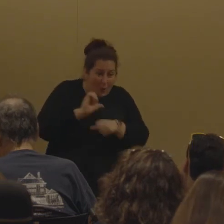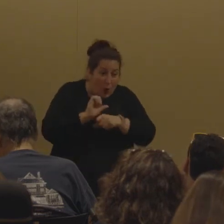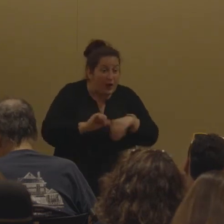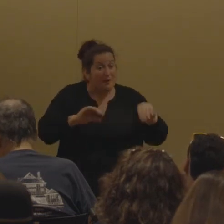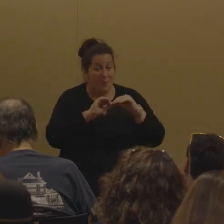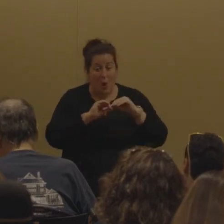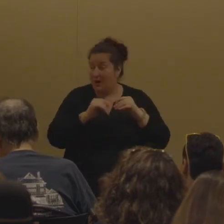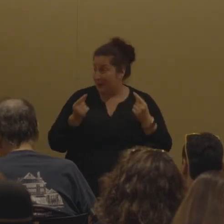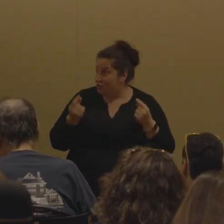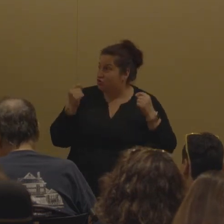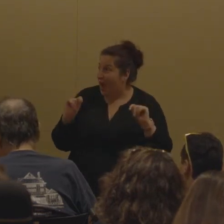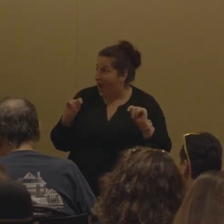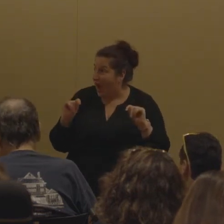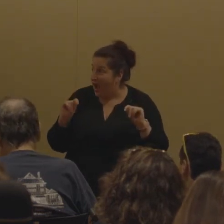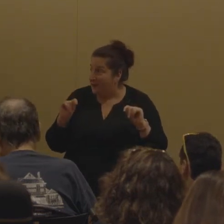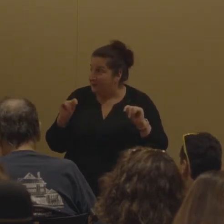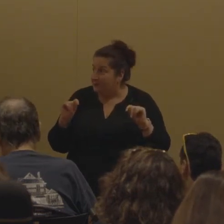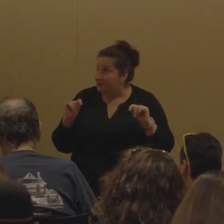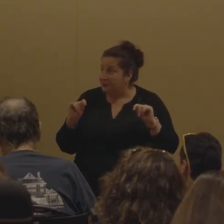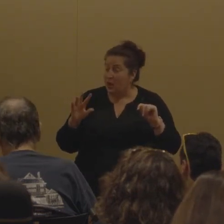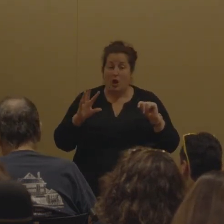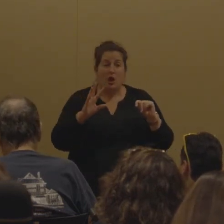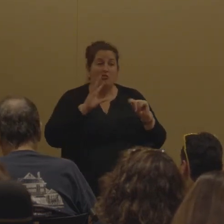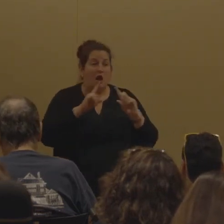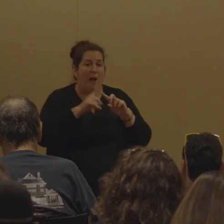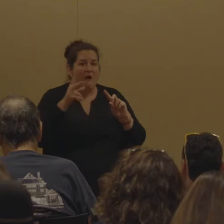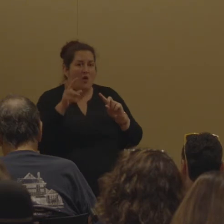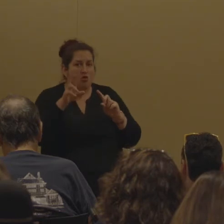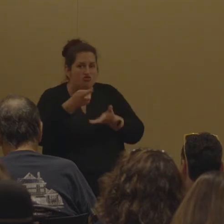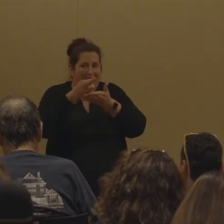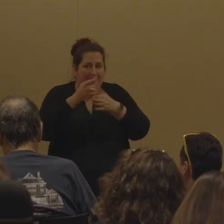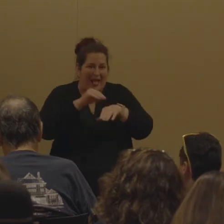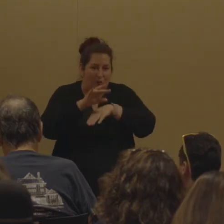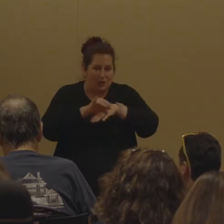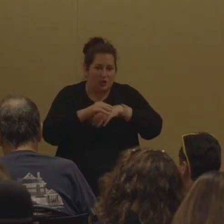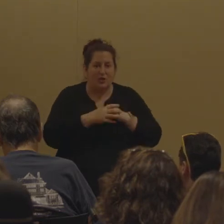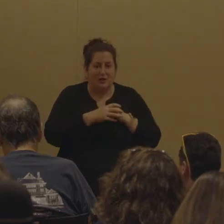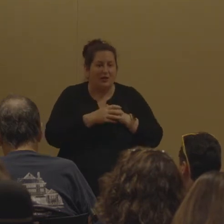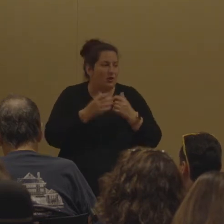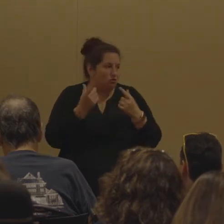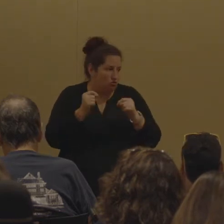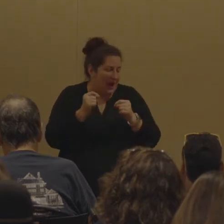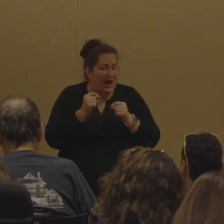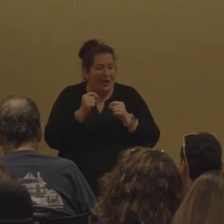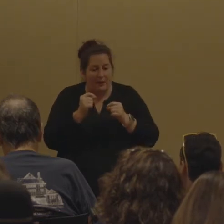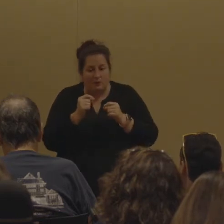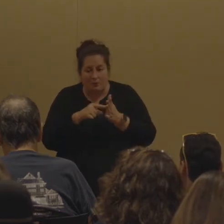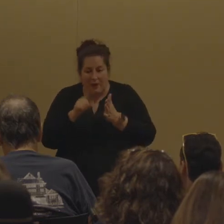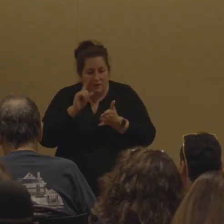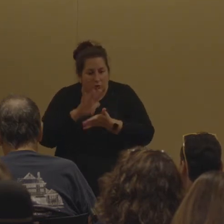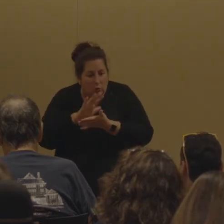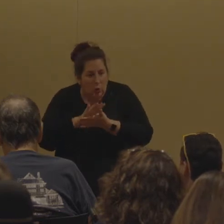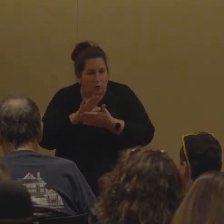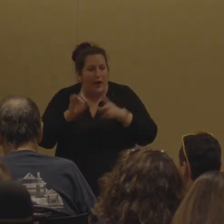I'm gonna try to talk about what we have counselors to try to get what we have to pay for school so I can